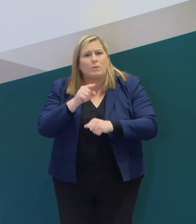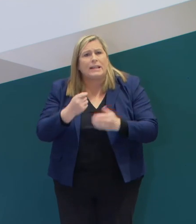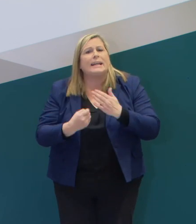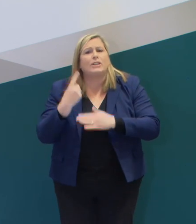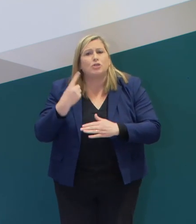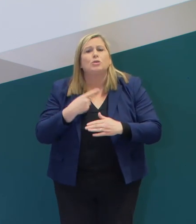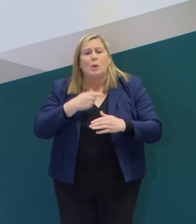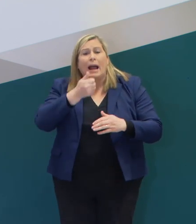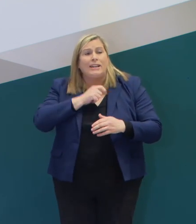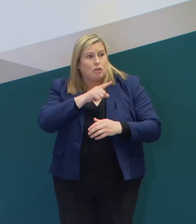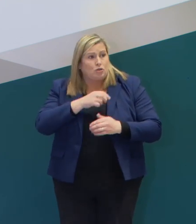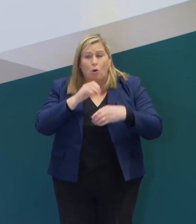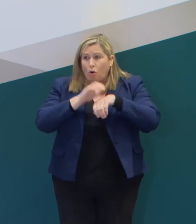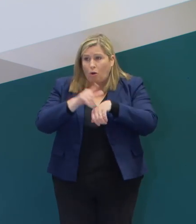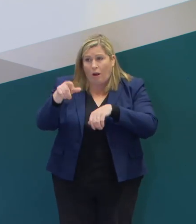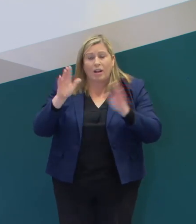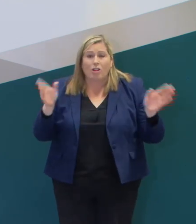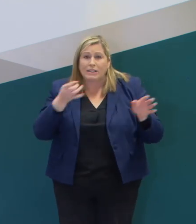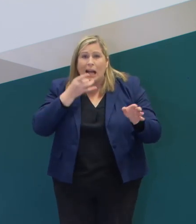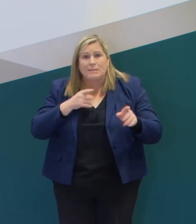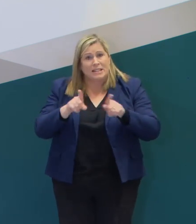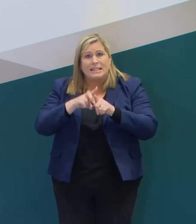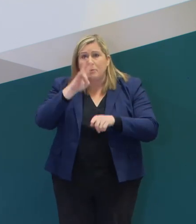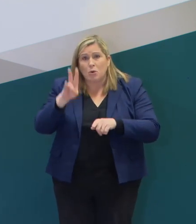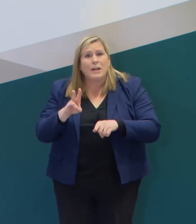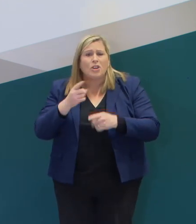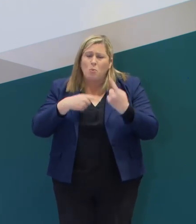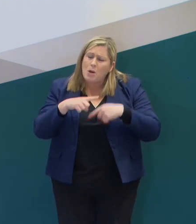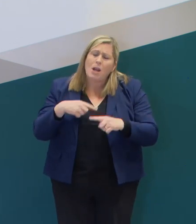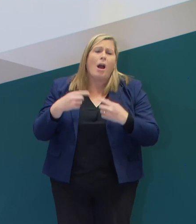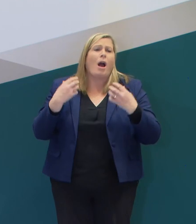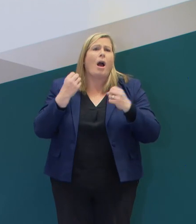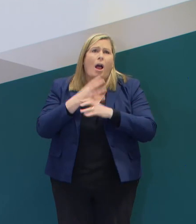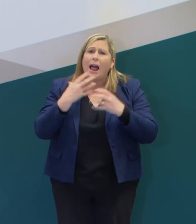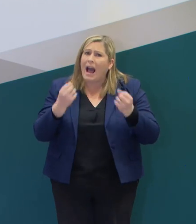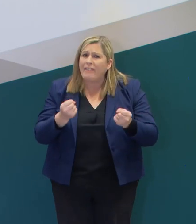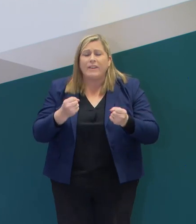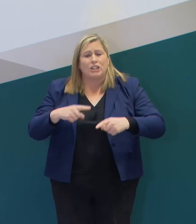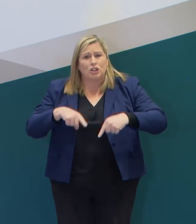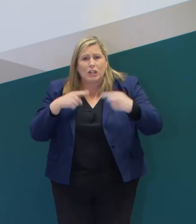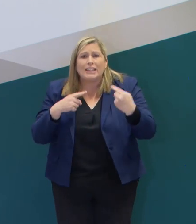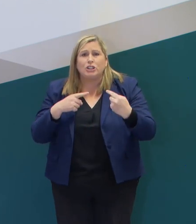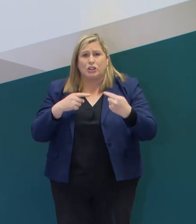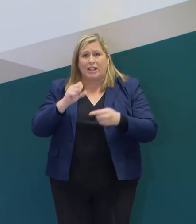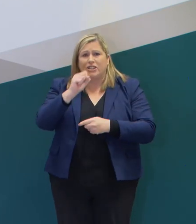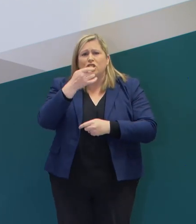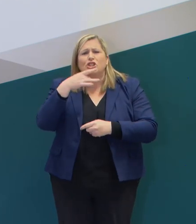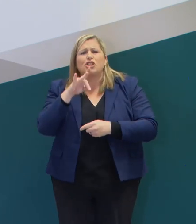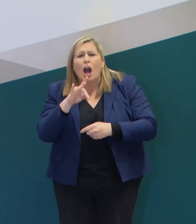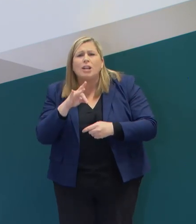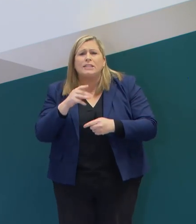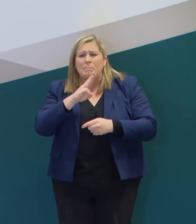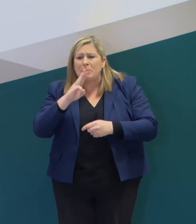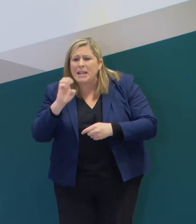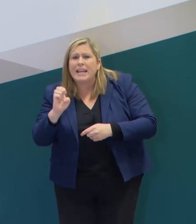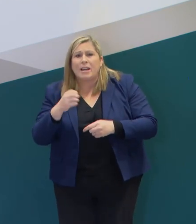question of one of your colleagues earlier, we are facing challenges in our stocks. We've secured a really good order, which is